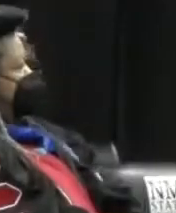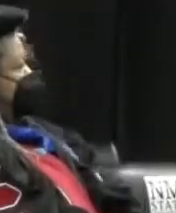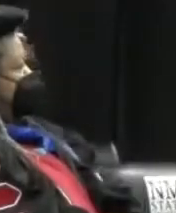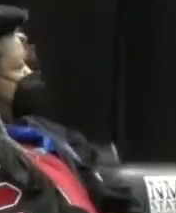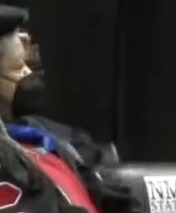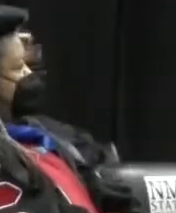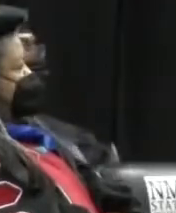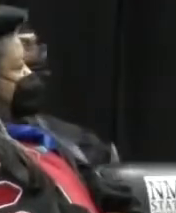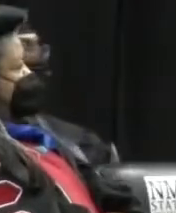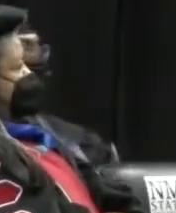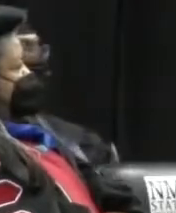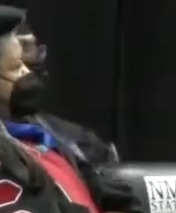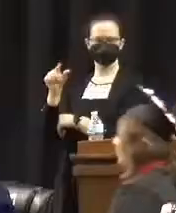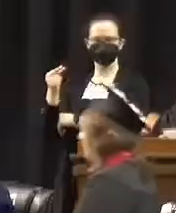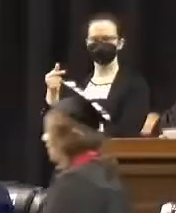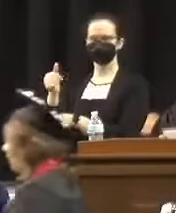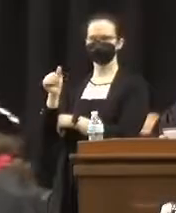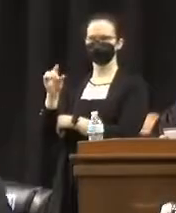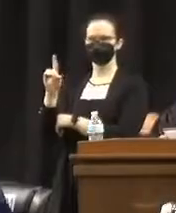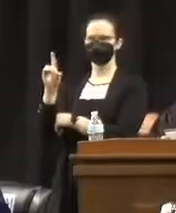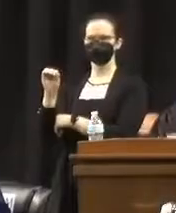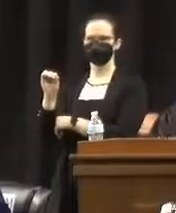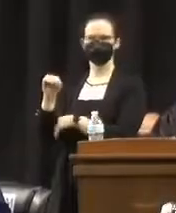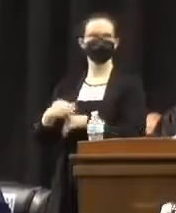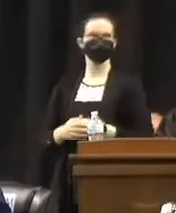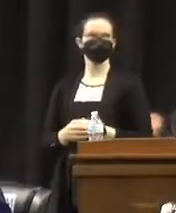Celeste Victoria Salgado.